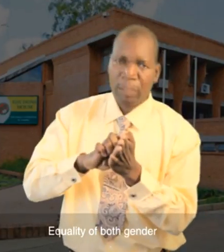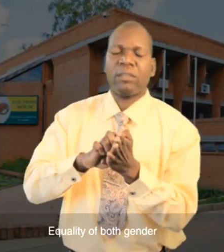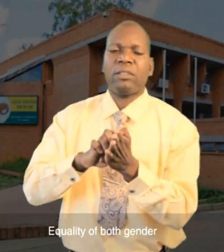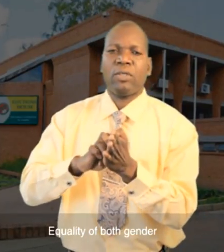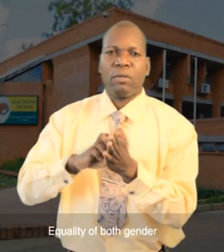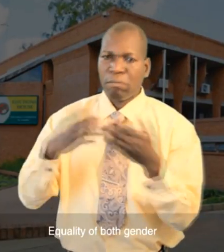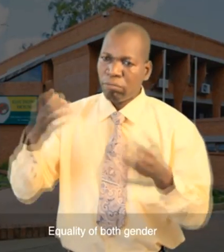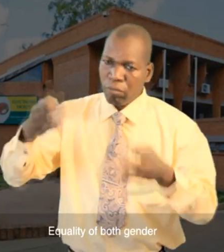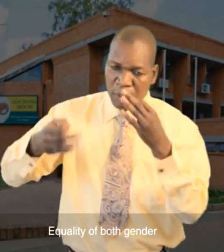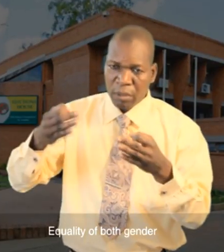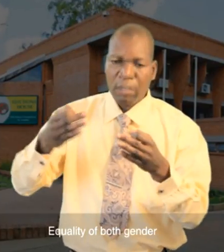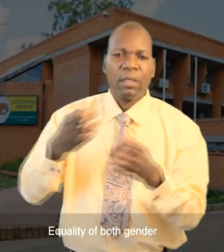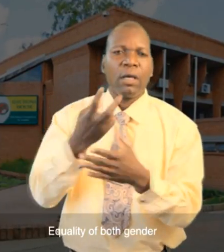equality of both gender,